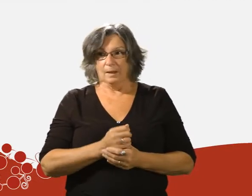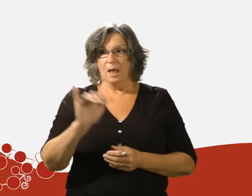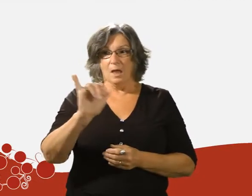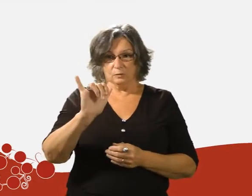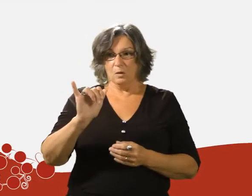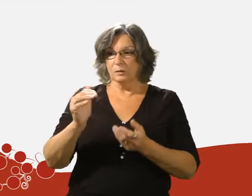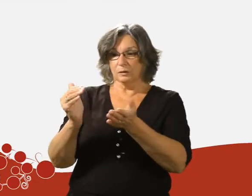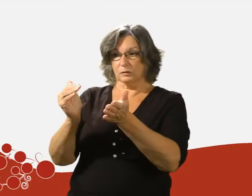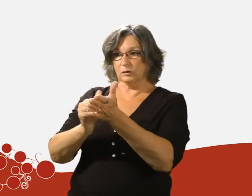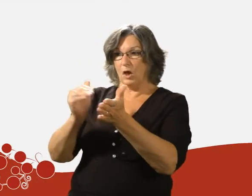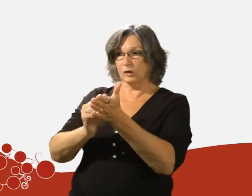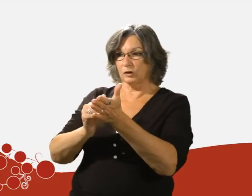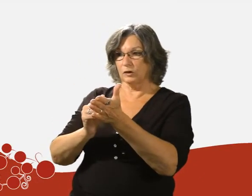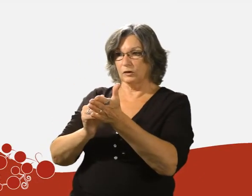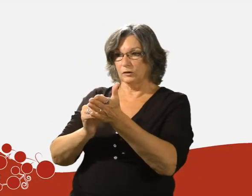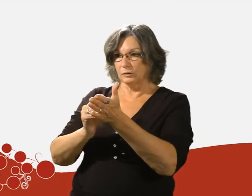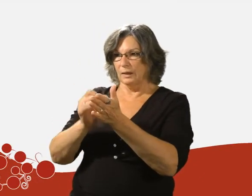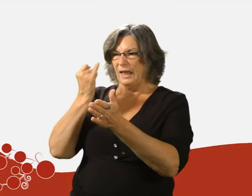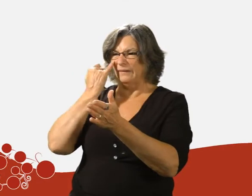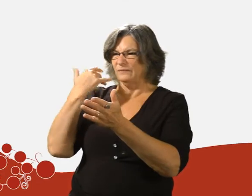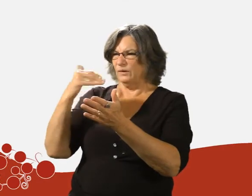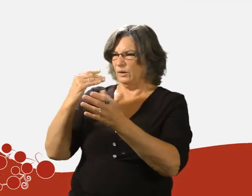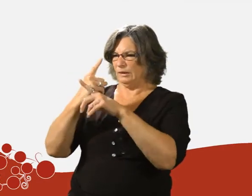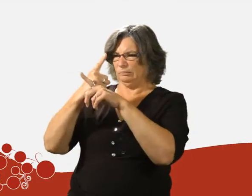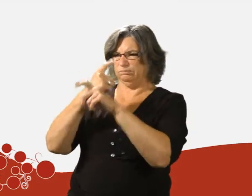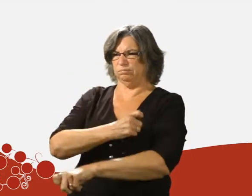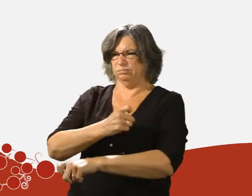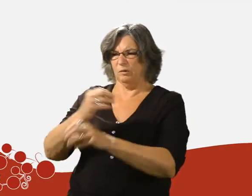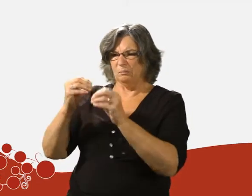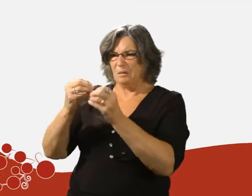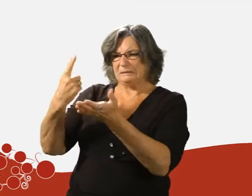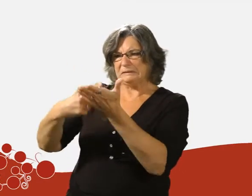In situations such as doctor's appointments where information can be complicated,